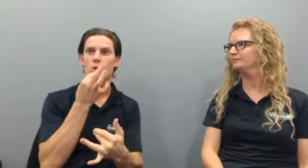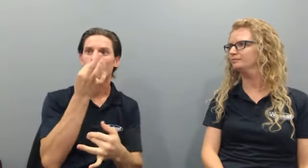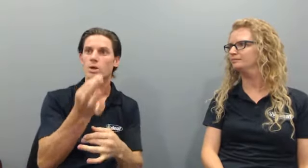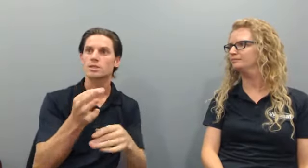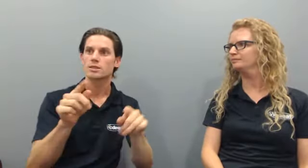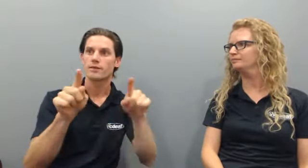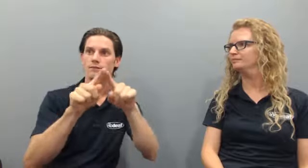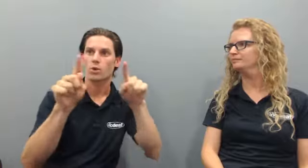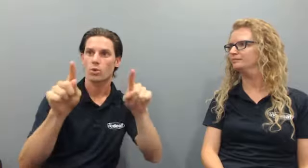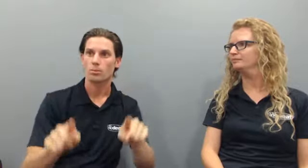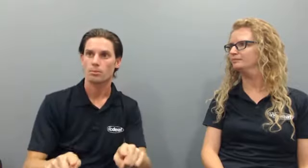access request form.